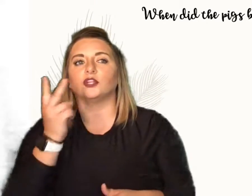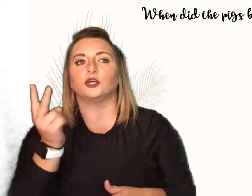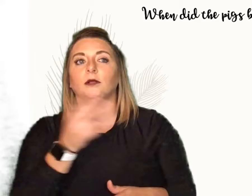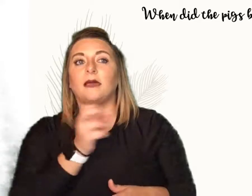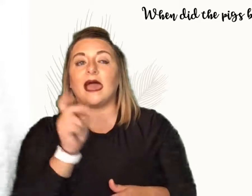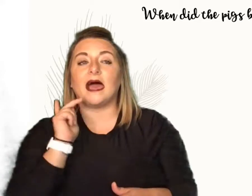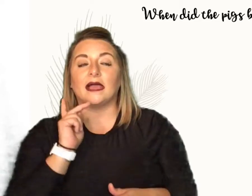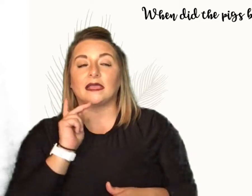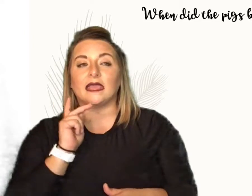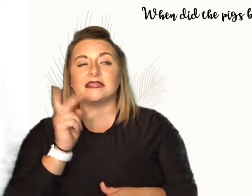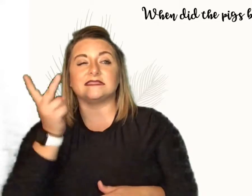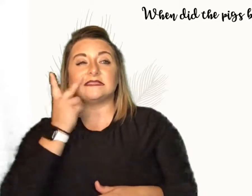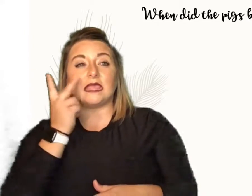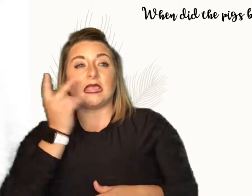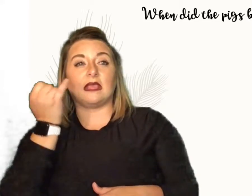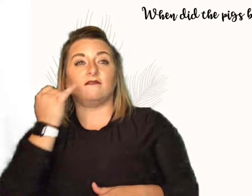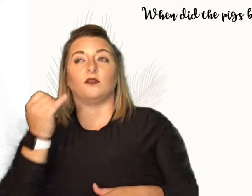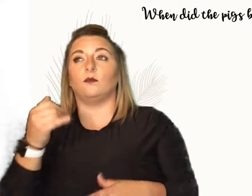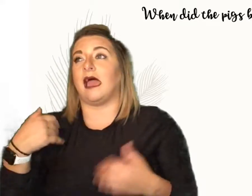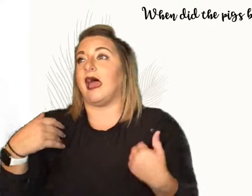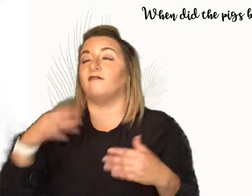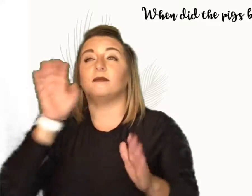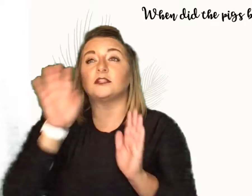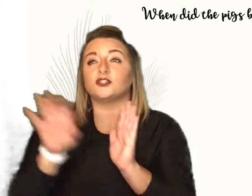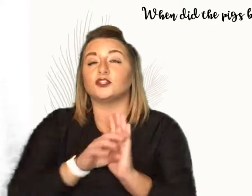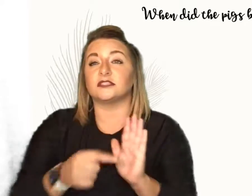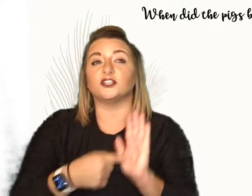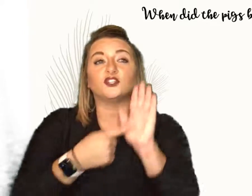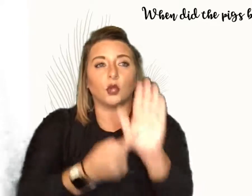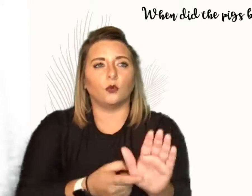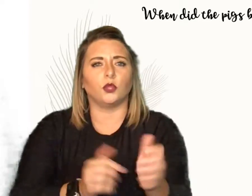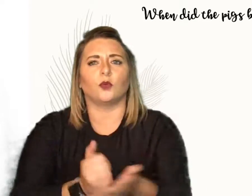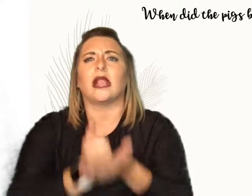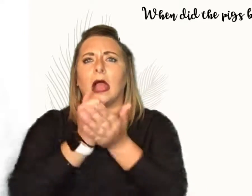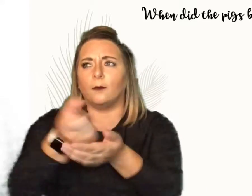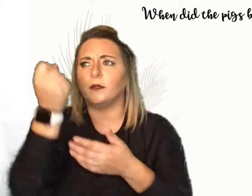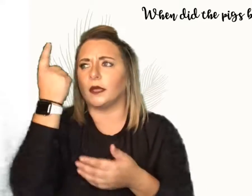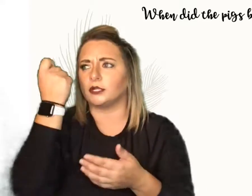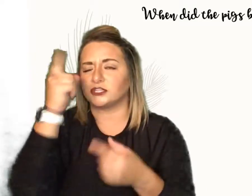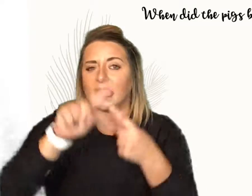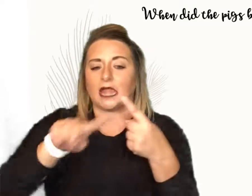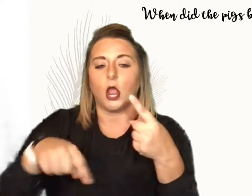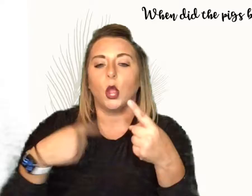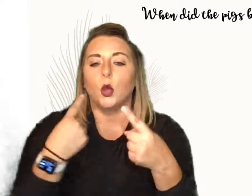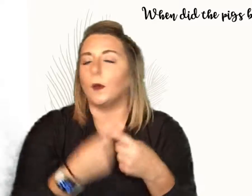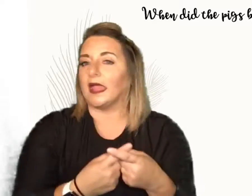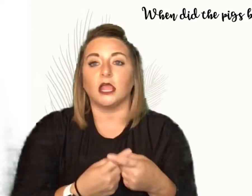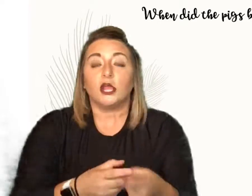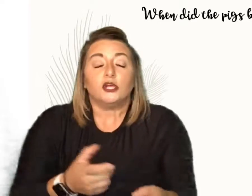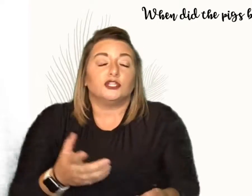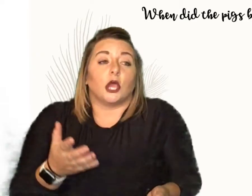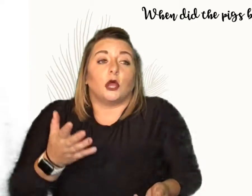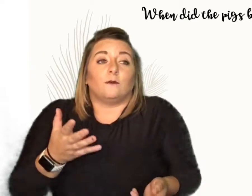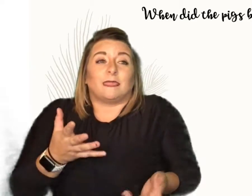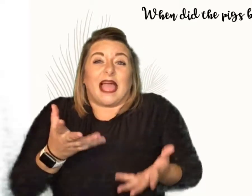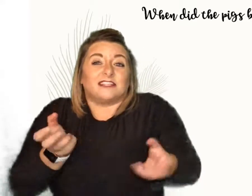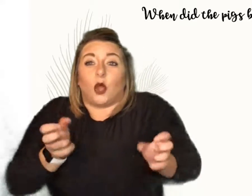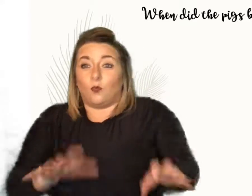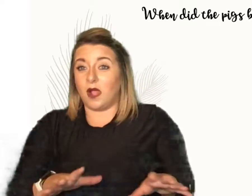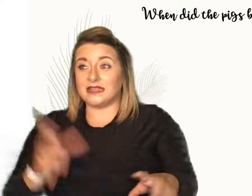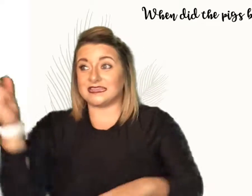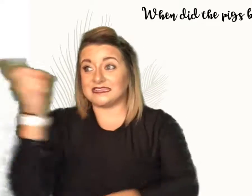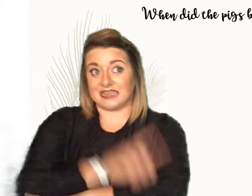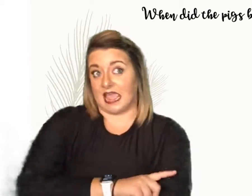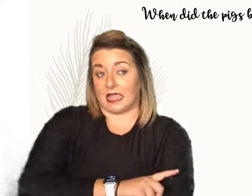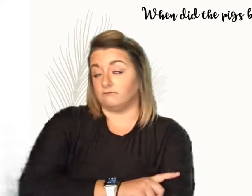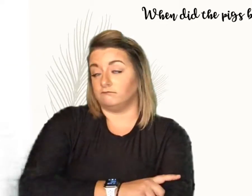you have to look back and see if you have pictures that show you or help you understand when. So, I